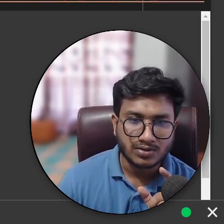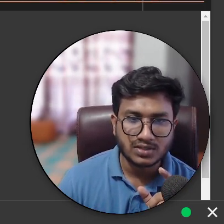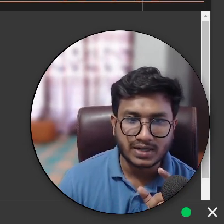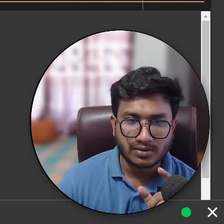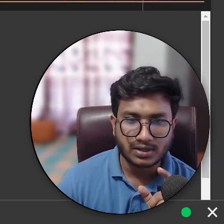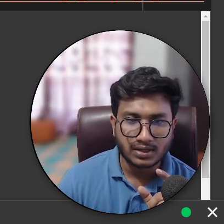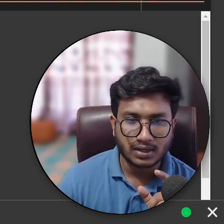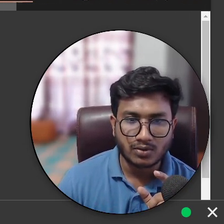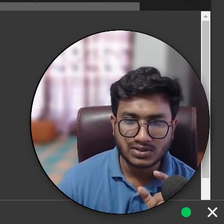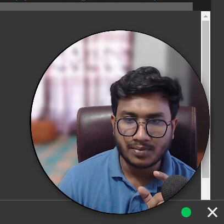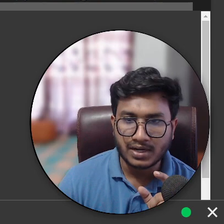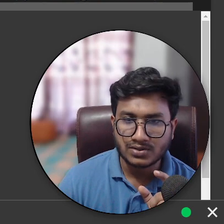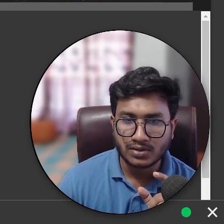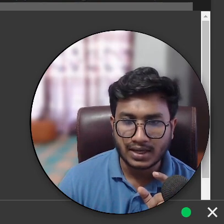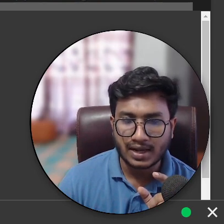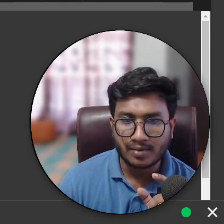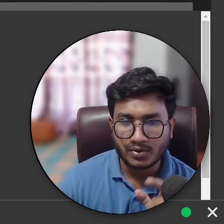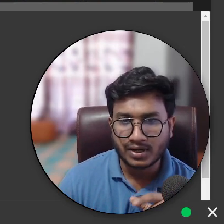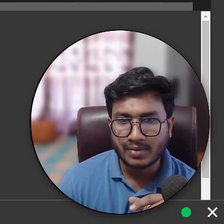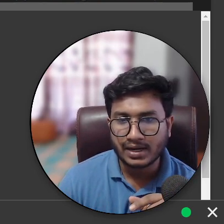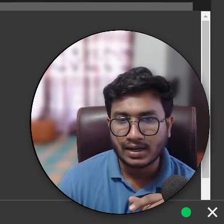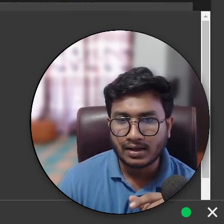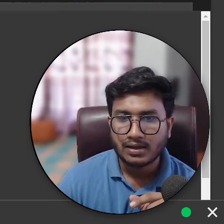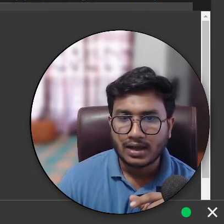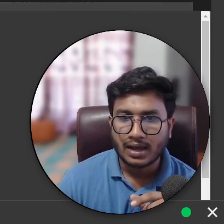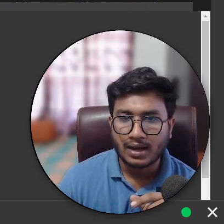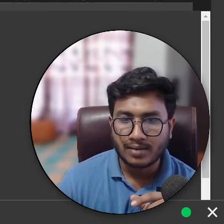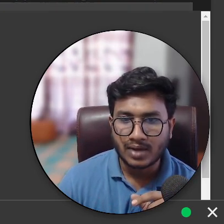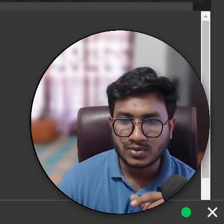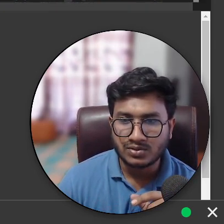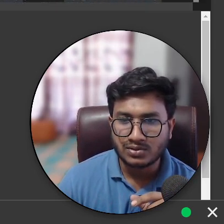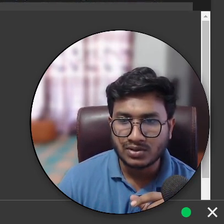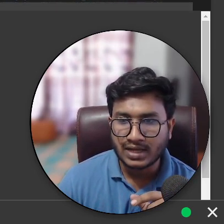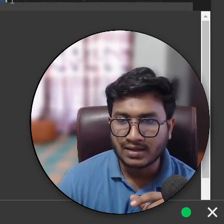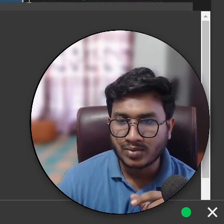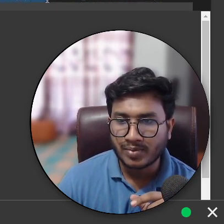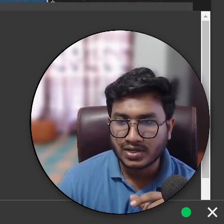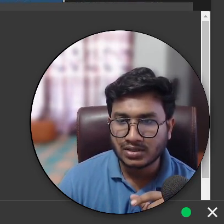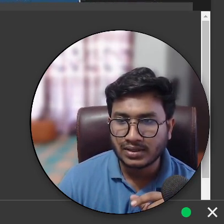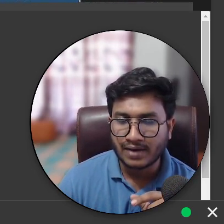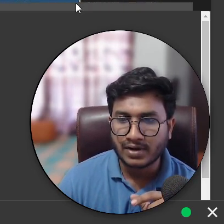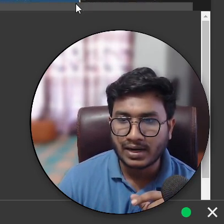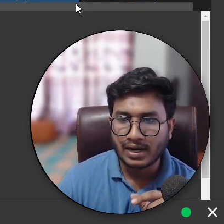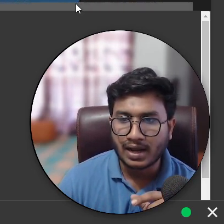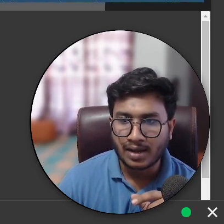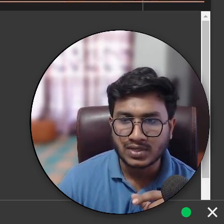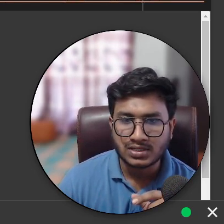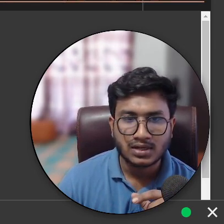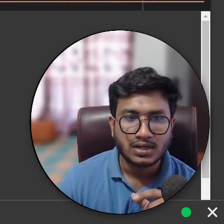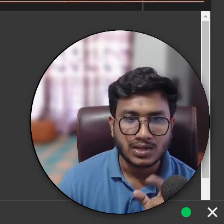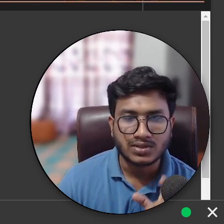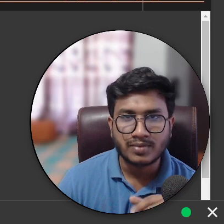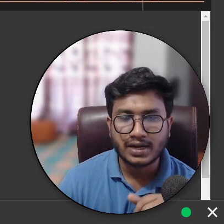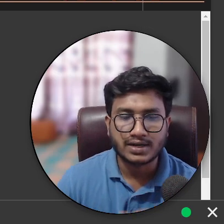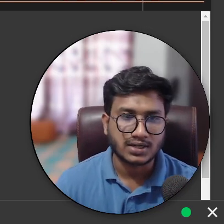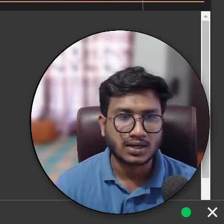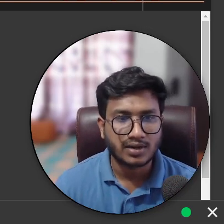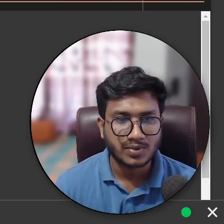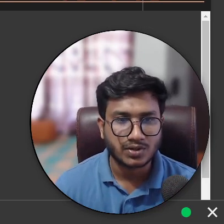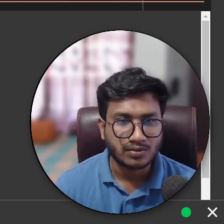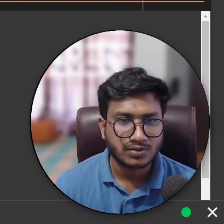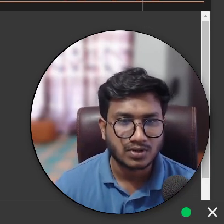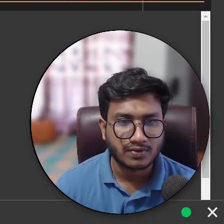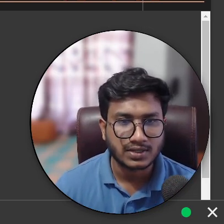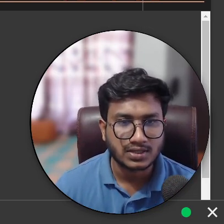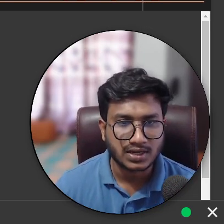going to use this particular code snippet. So here I uploaded my data, and I'm doing the unzip operation. Then after that, I'm just using my dataset.